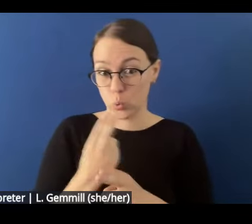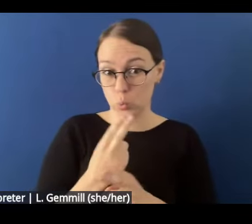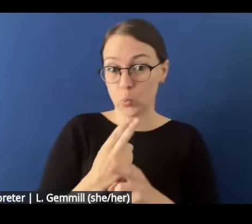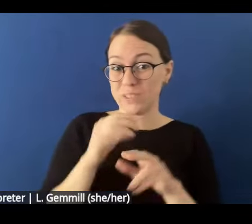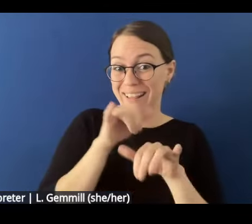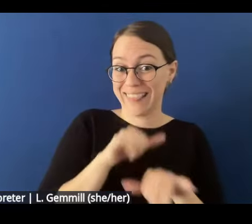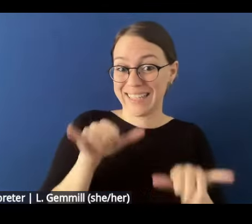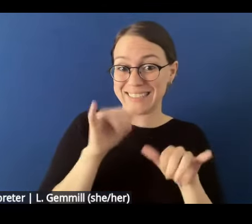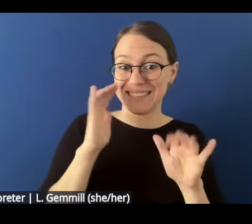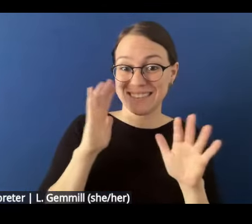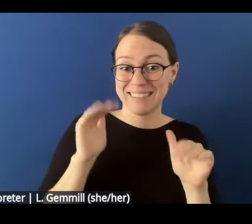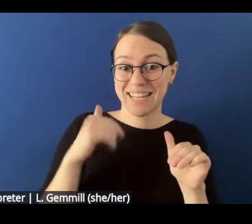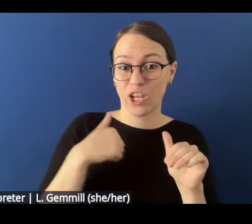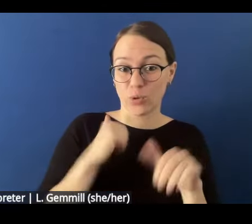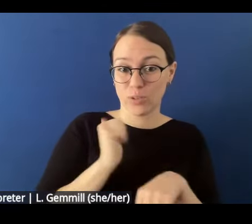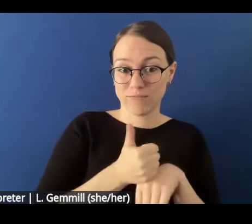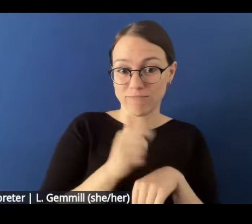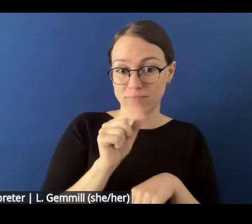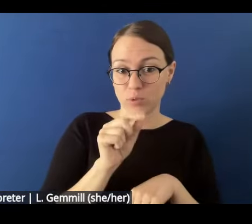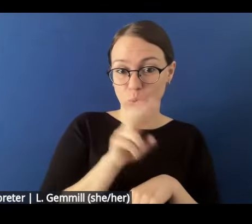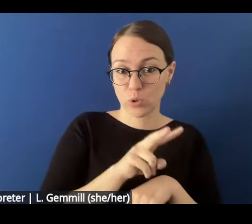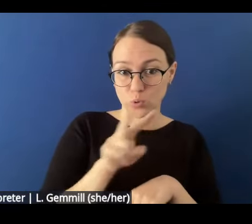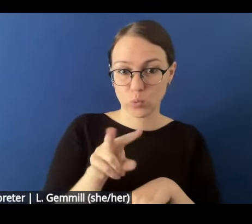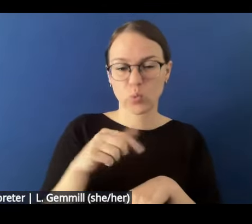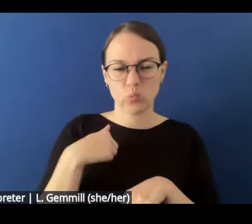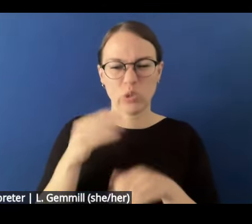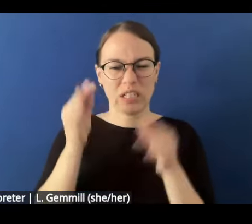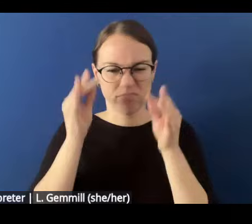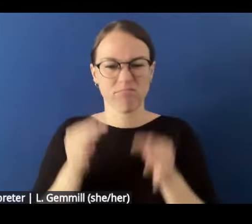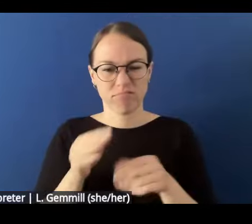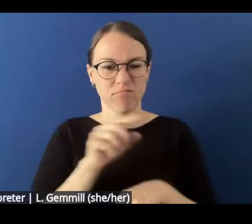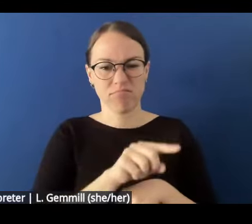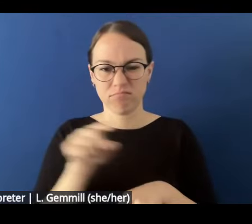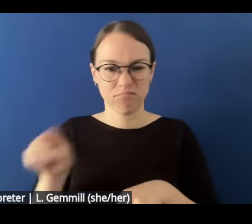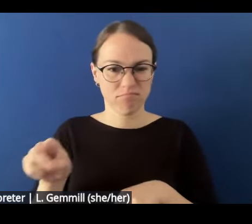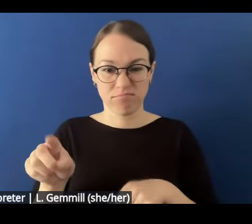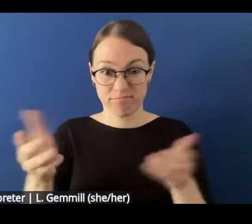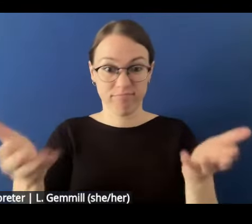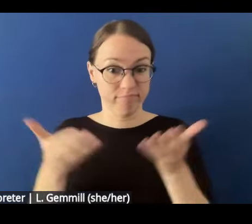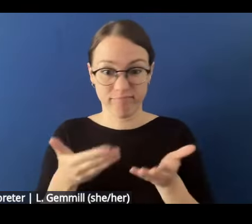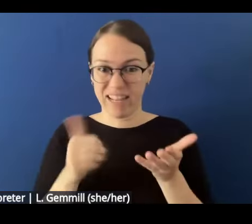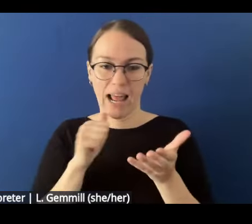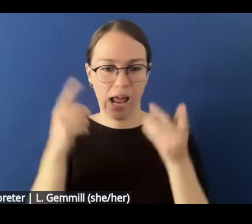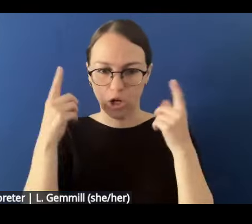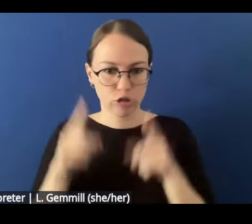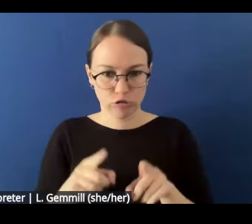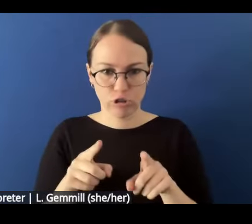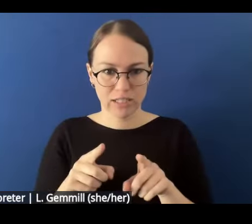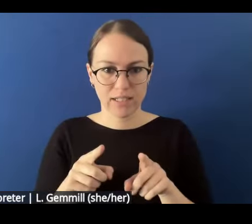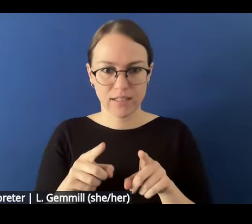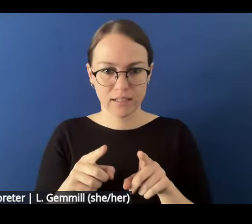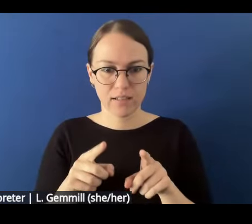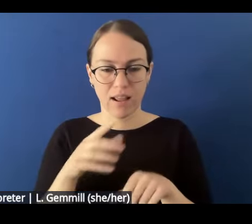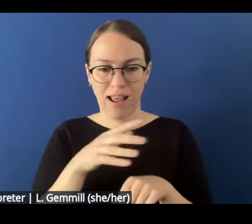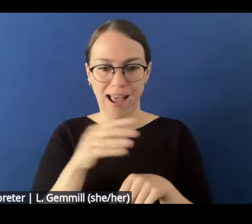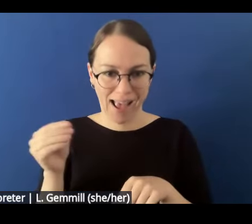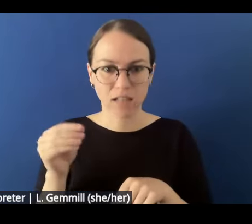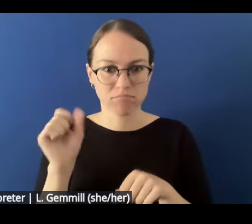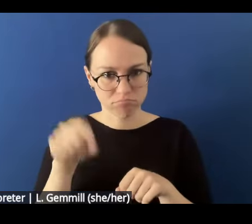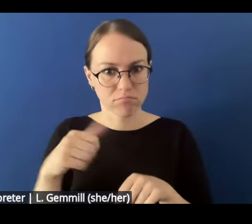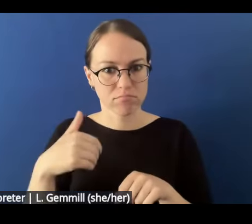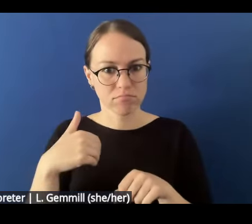would conclude that these do not sufficiently agree, and they are signatures of dubious authenticity.